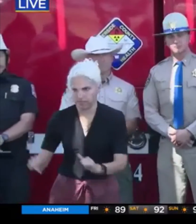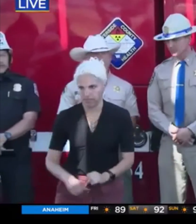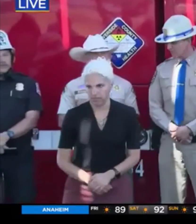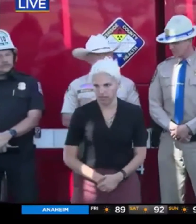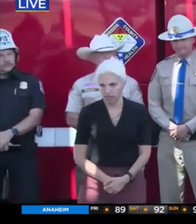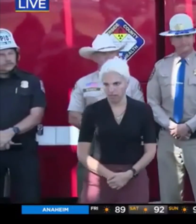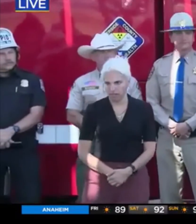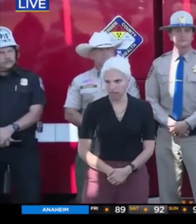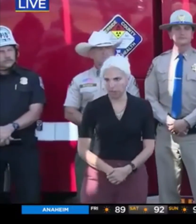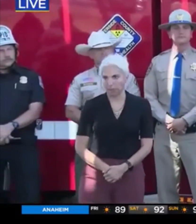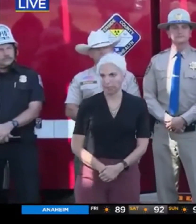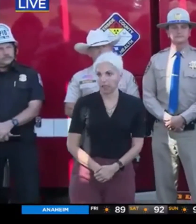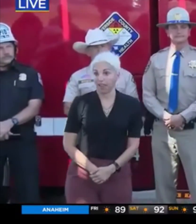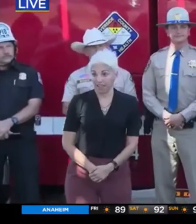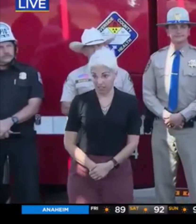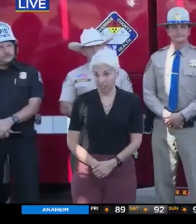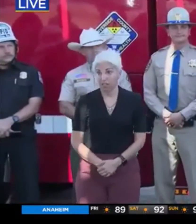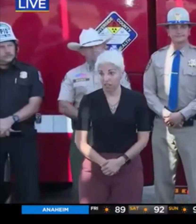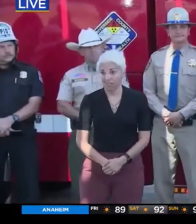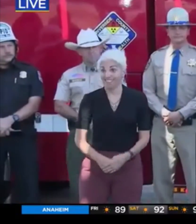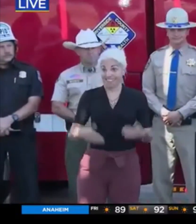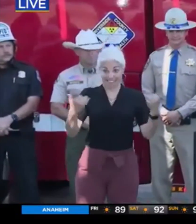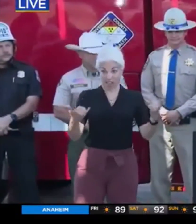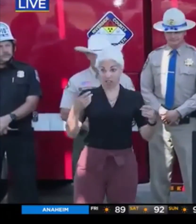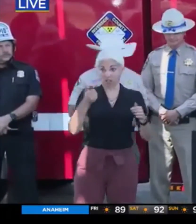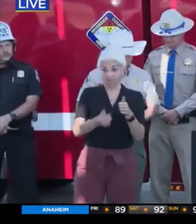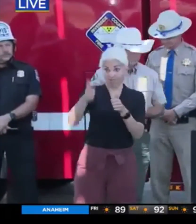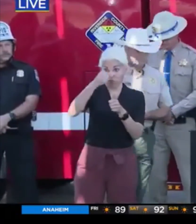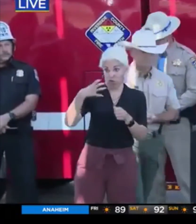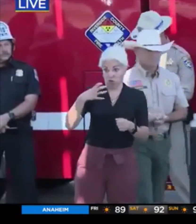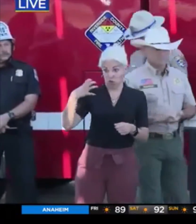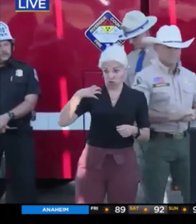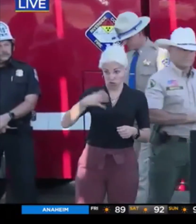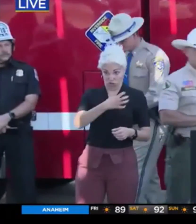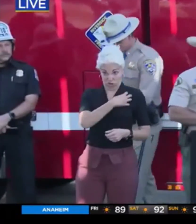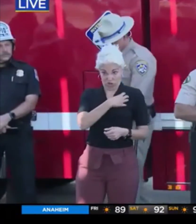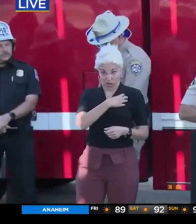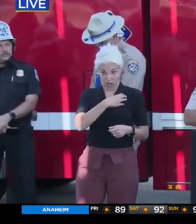And next, I'd like to bring up Sheriff Chad Bianco.